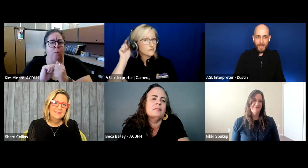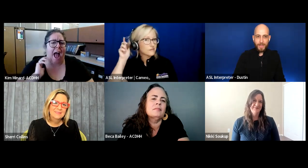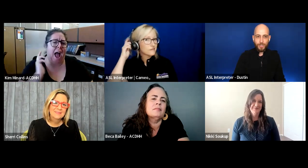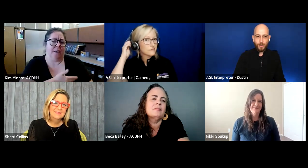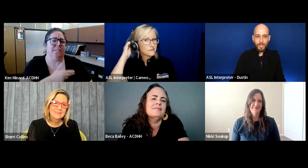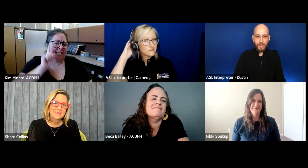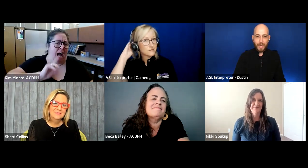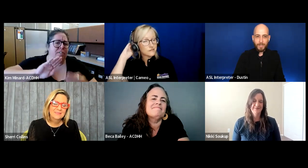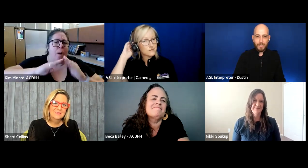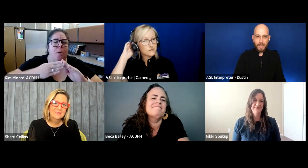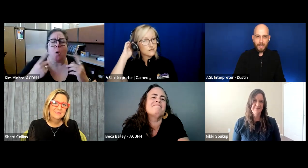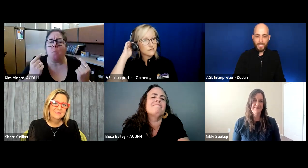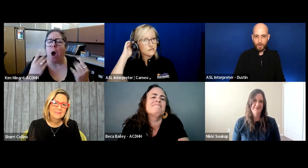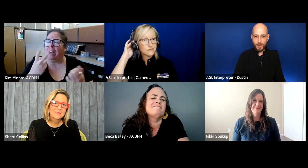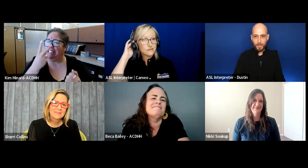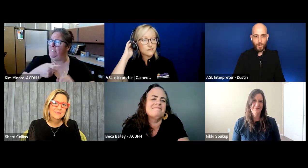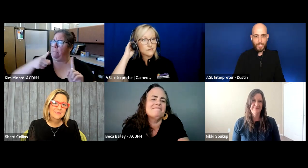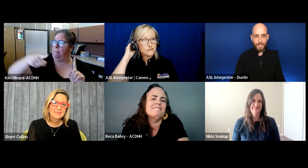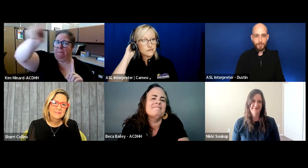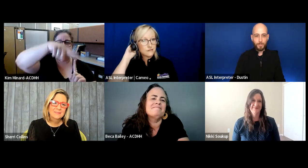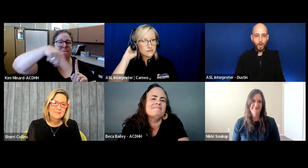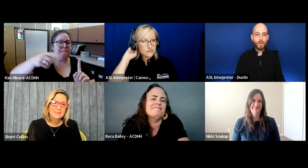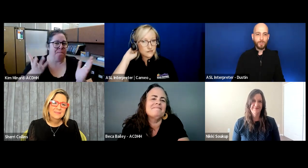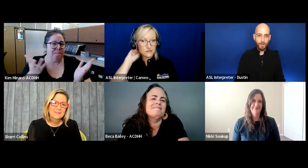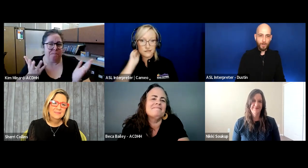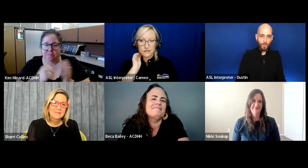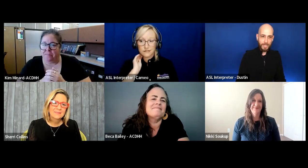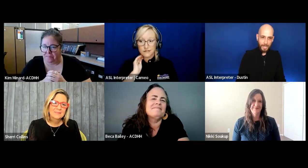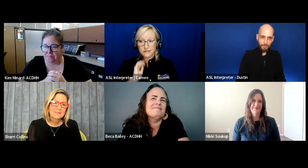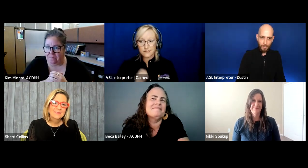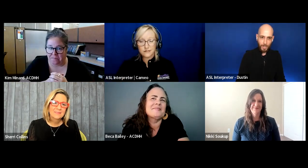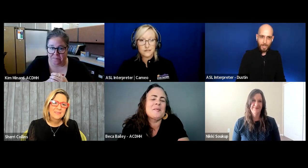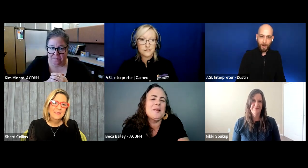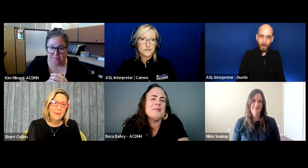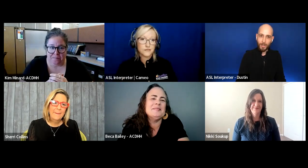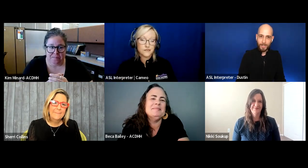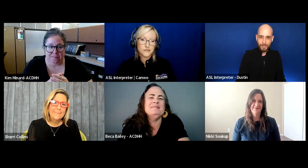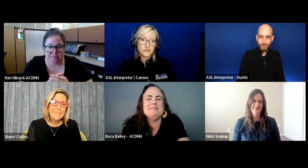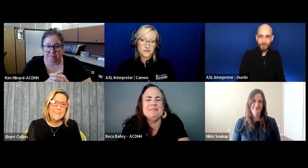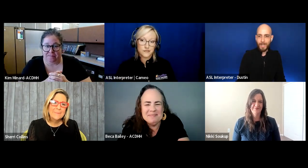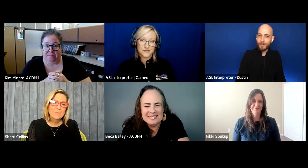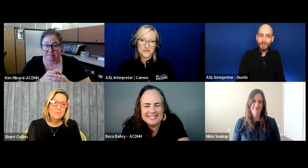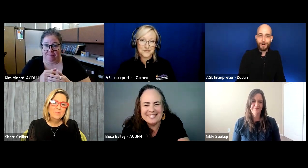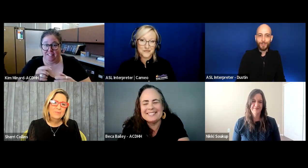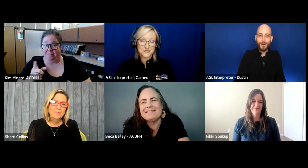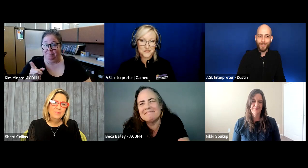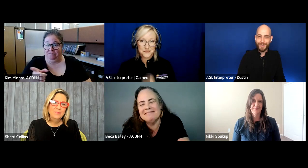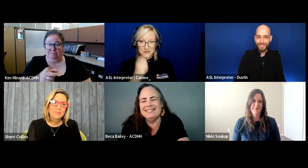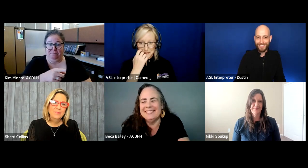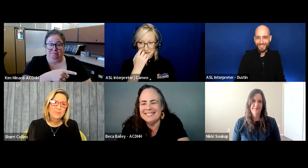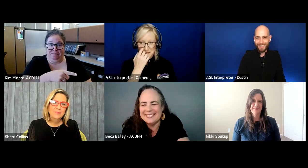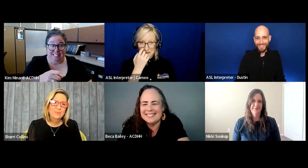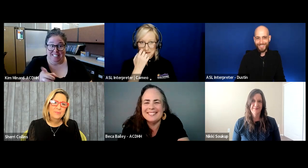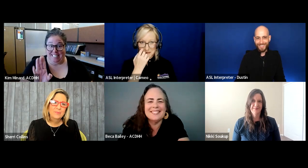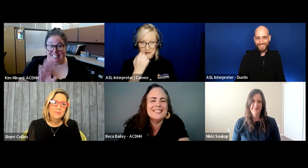Is there anything that you would like the hearing community to partner with the deaf community on? Is there a certain area or